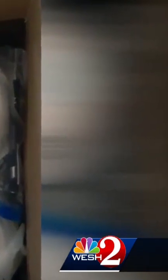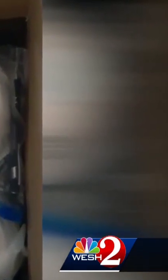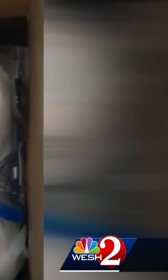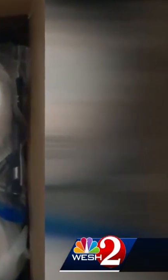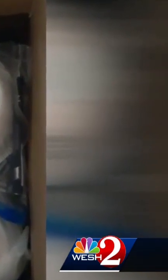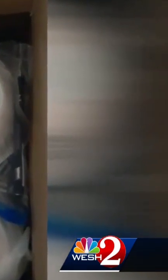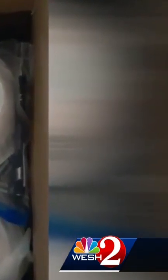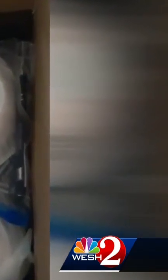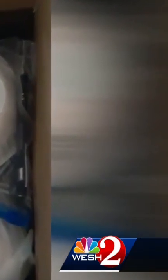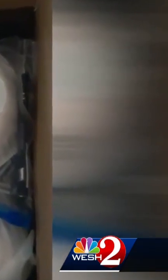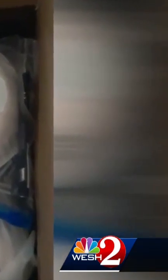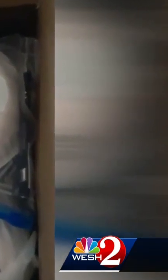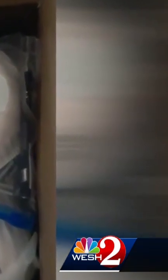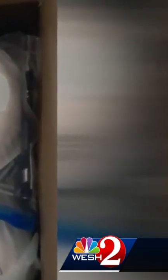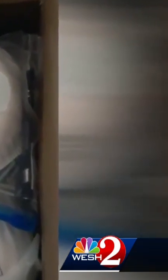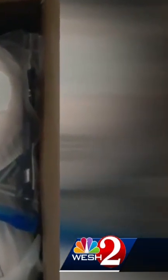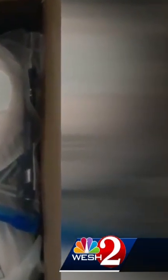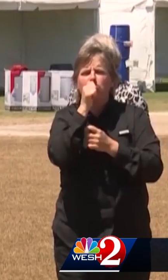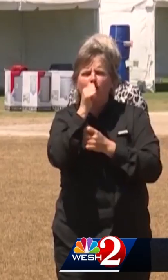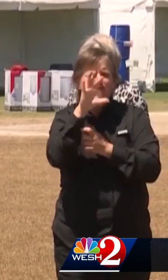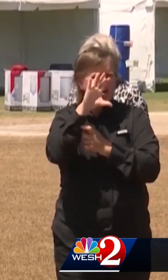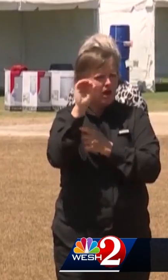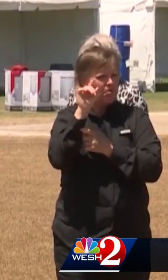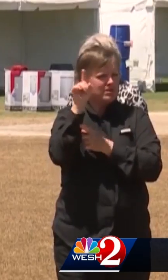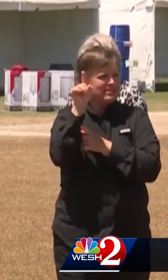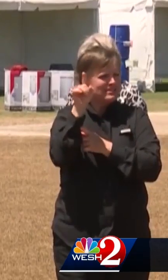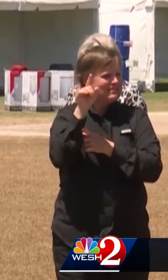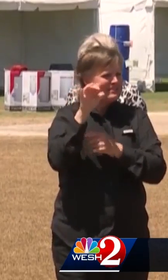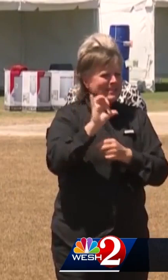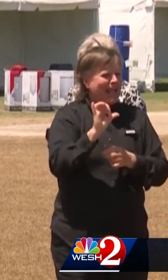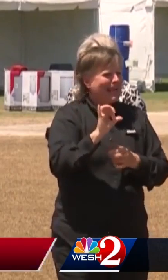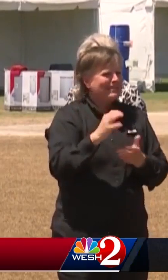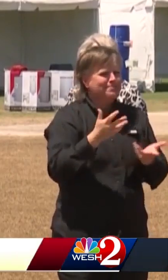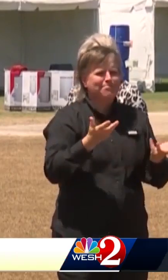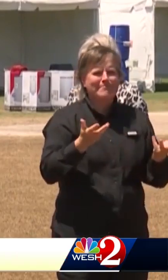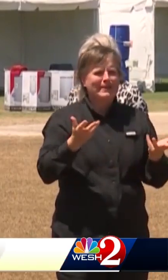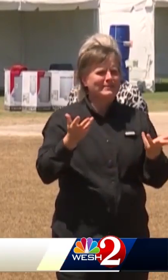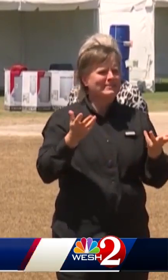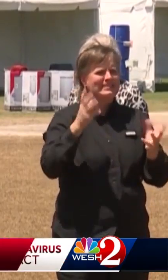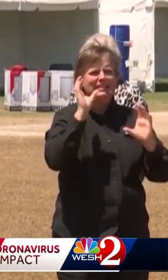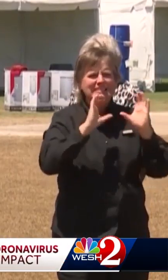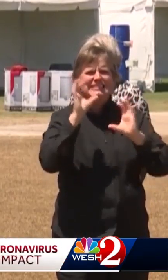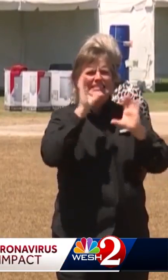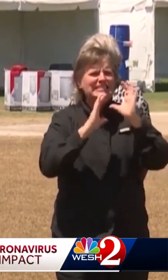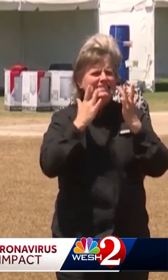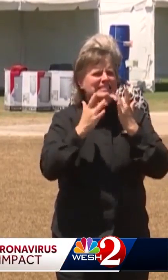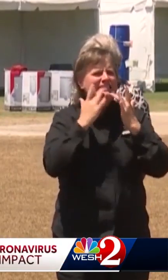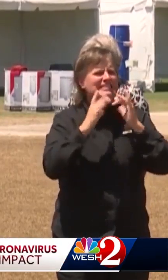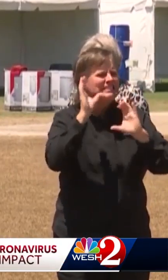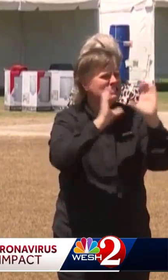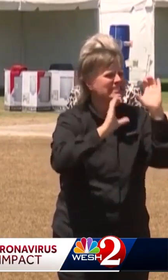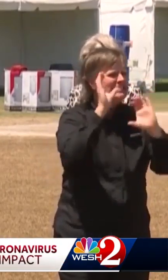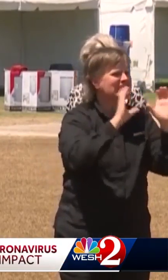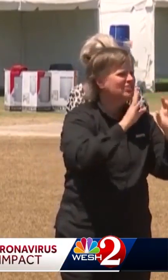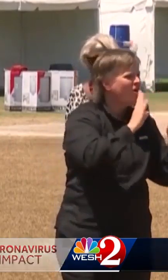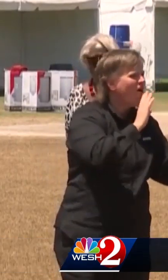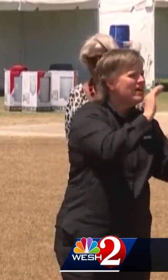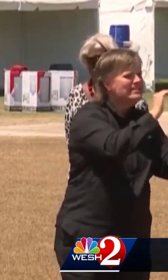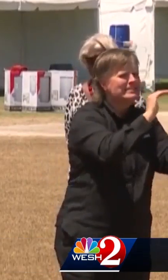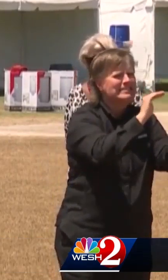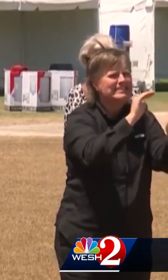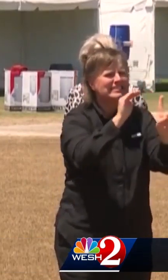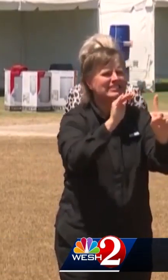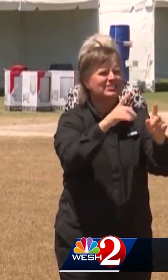private market for PPE is a mess. And all day long we try to find these masks. We're talking to brokers, we're talking distributors, we're talking